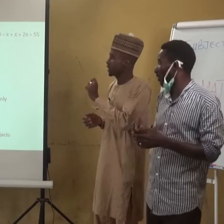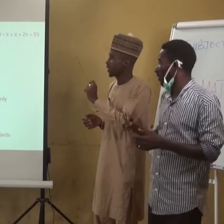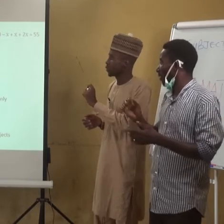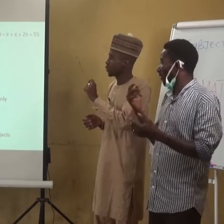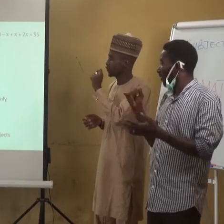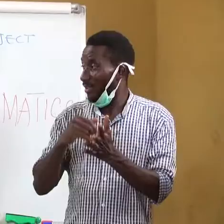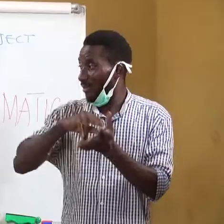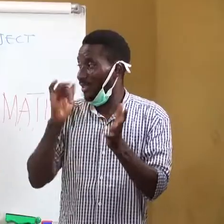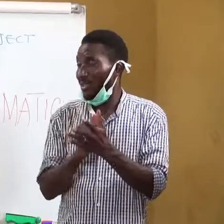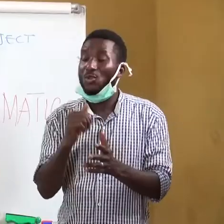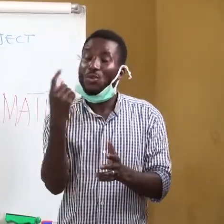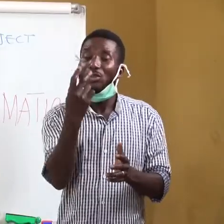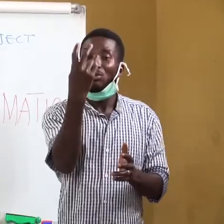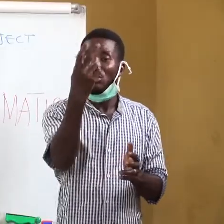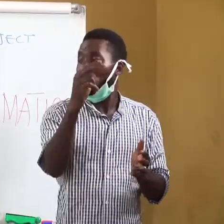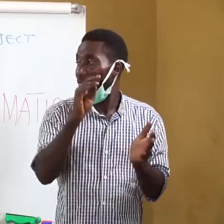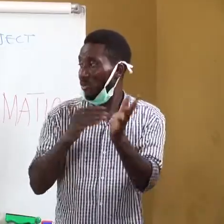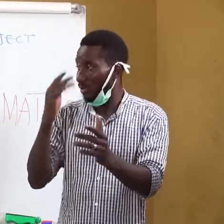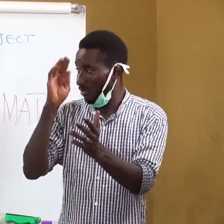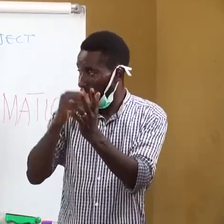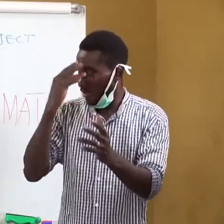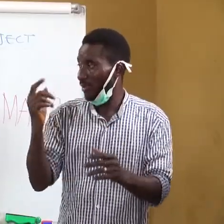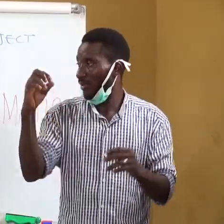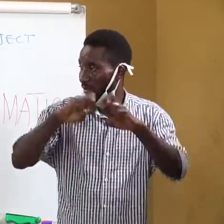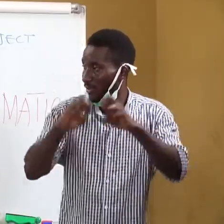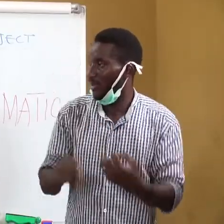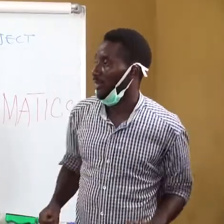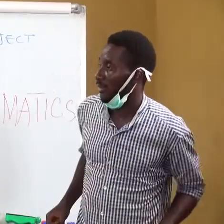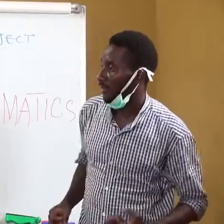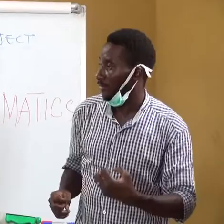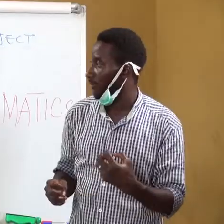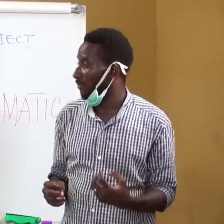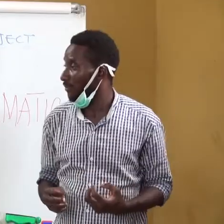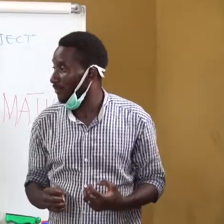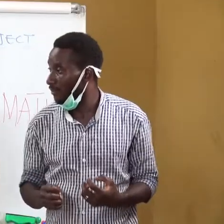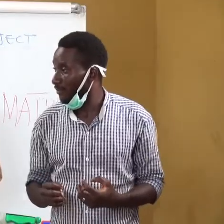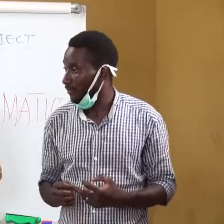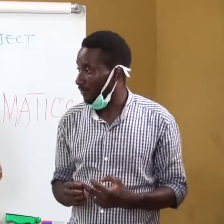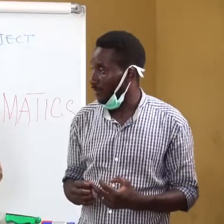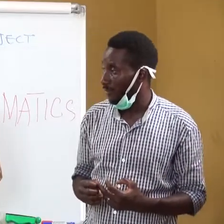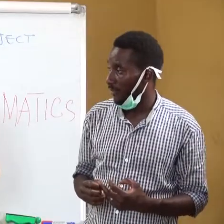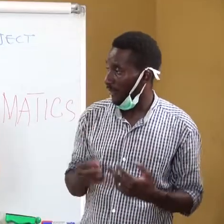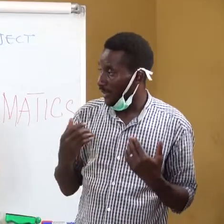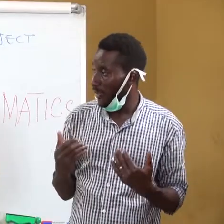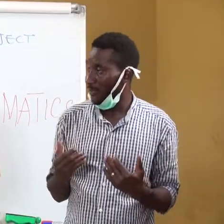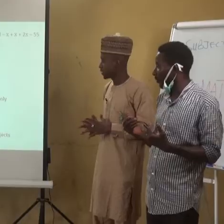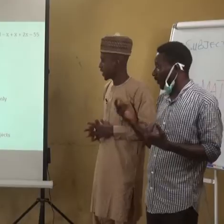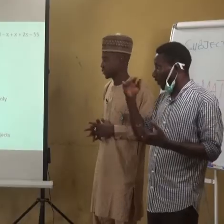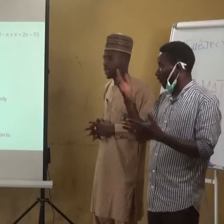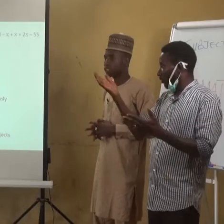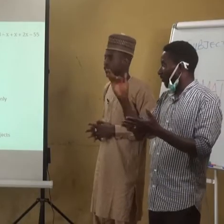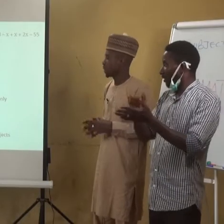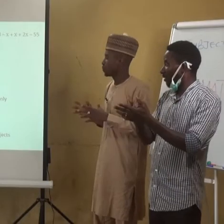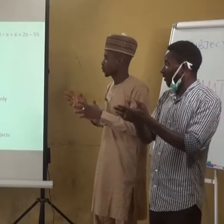the intersection of G and E, and the intersection of P and E. So we have 6 minus x plus 8